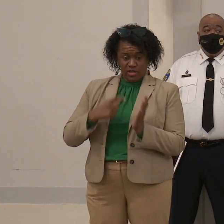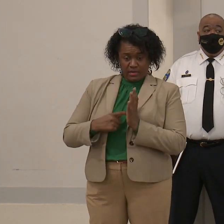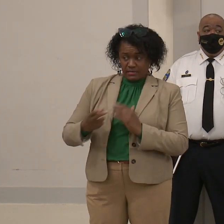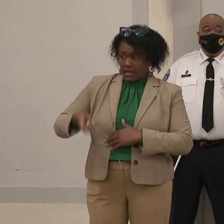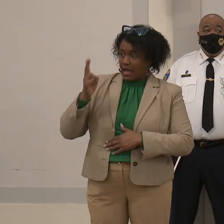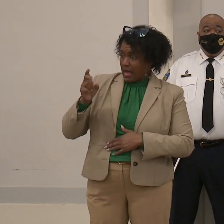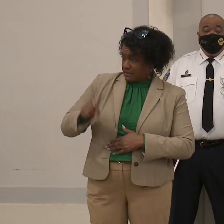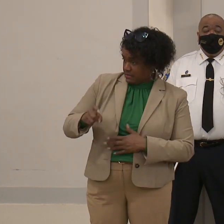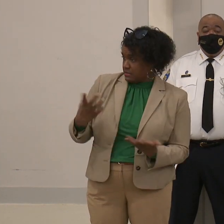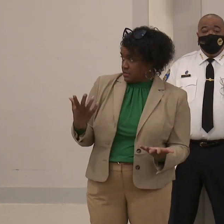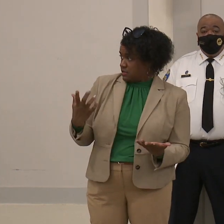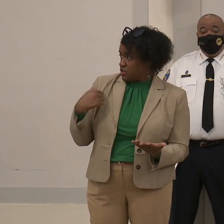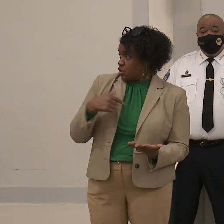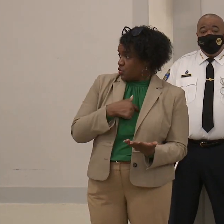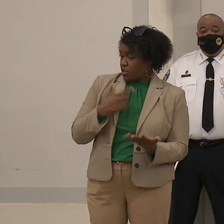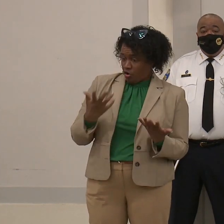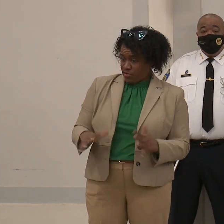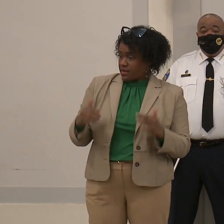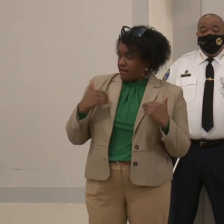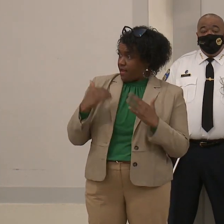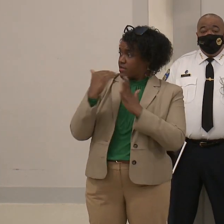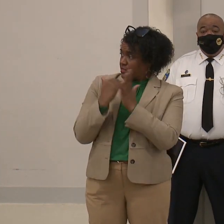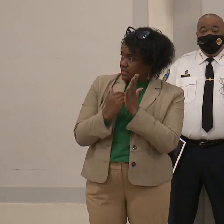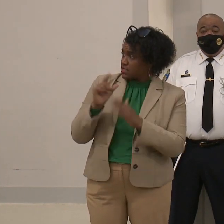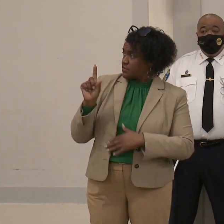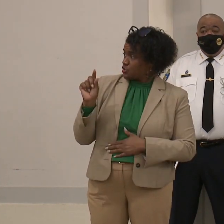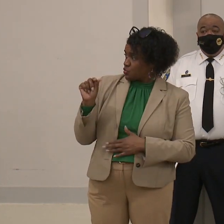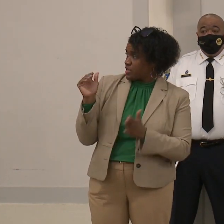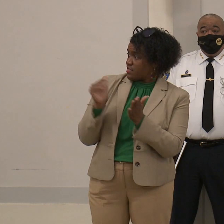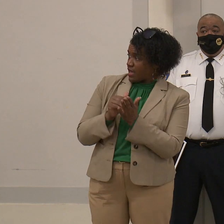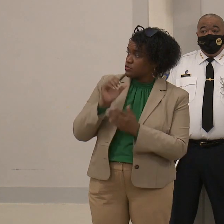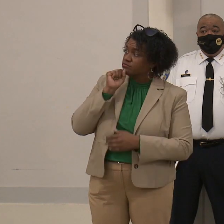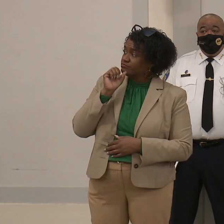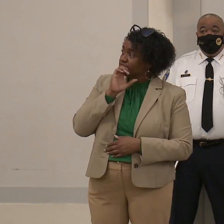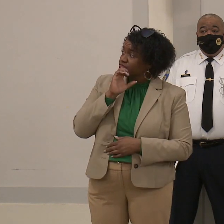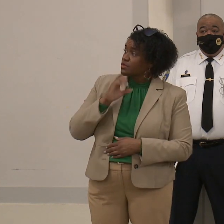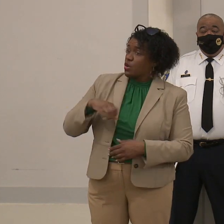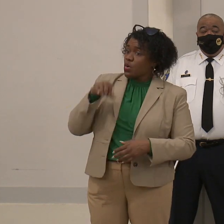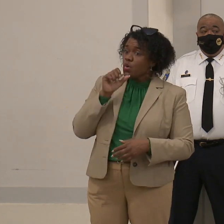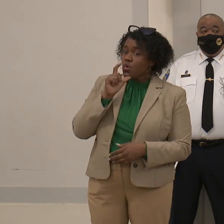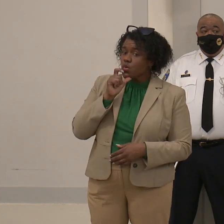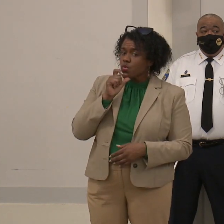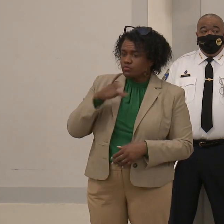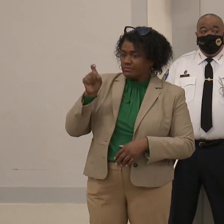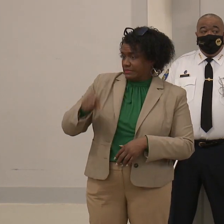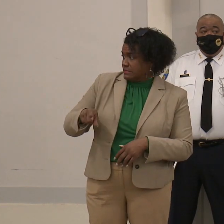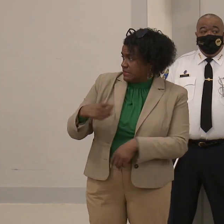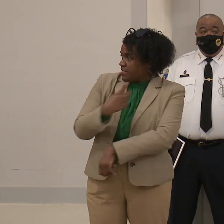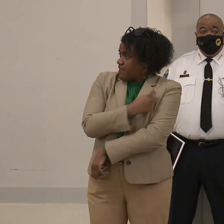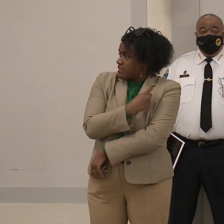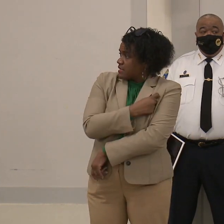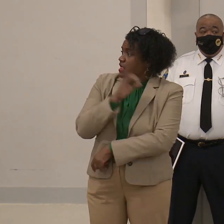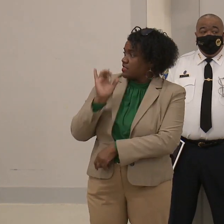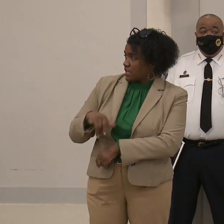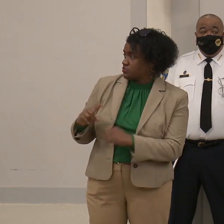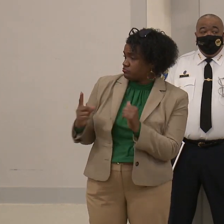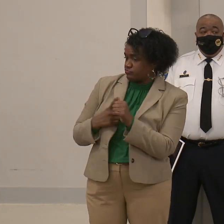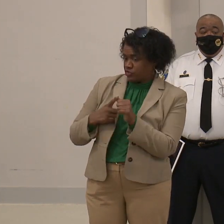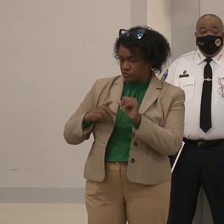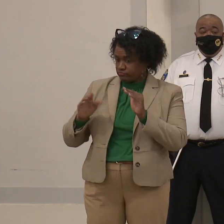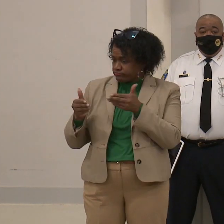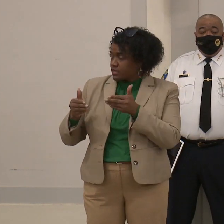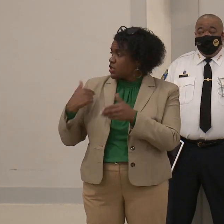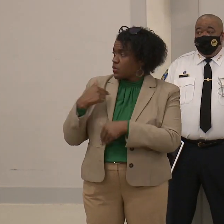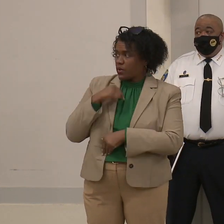vulnerable population and already have a list of 20,000 older adults who are eligible in need of the vaccine. So that would be ideal, but no, we